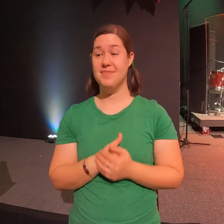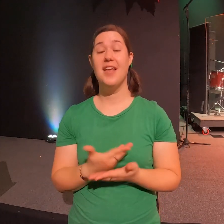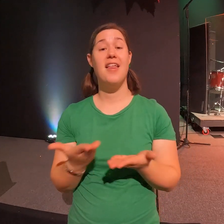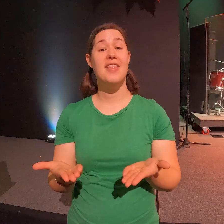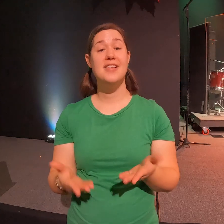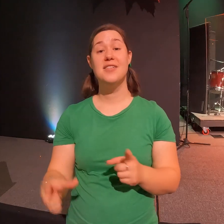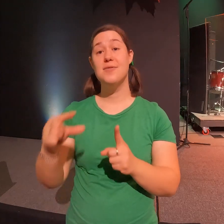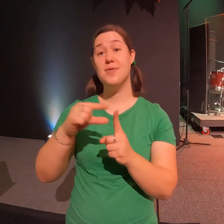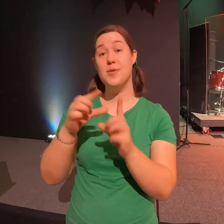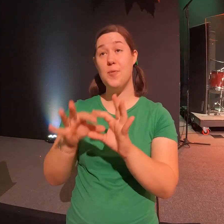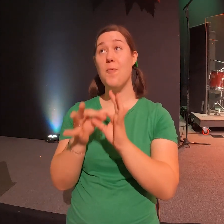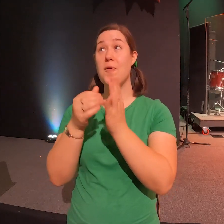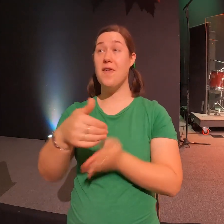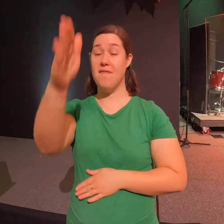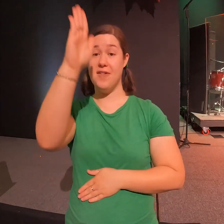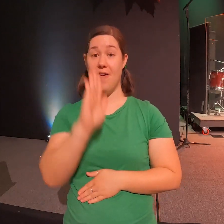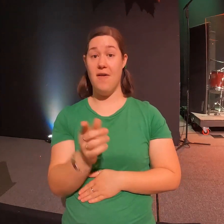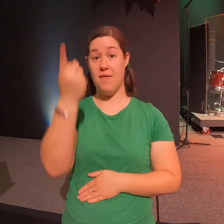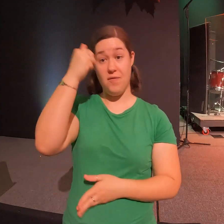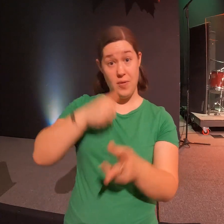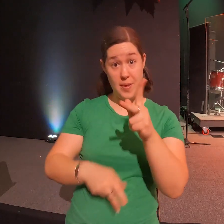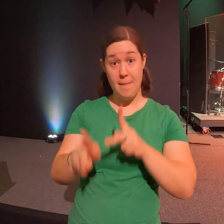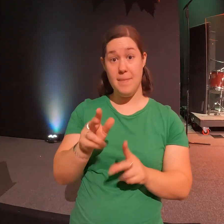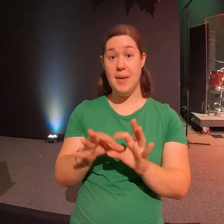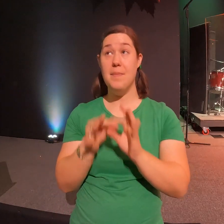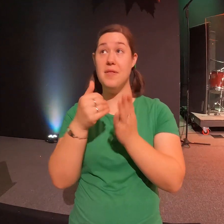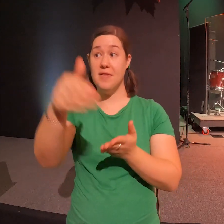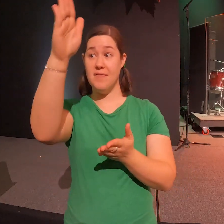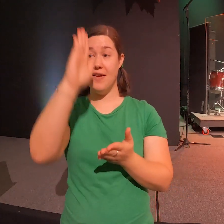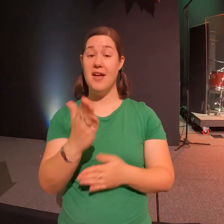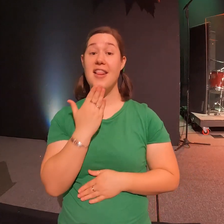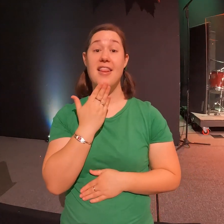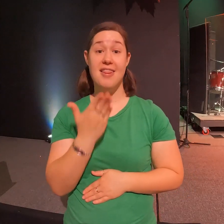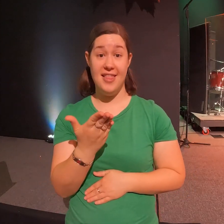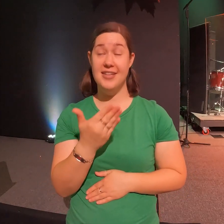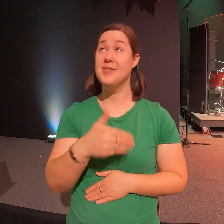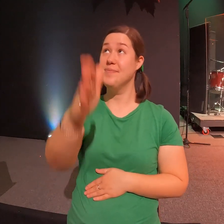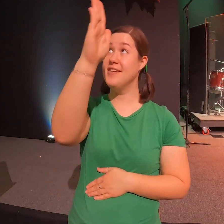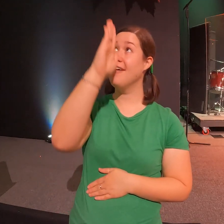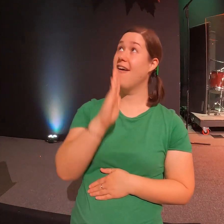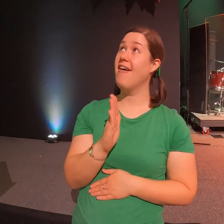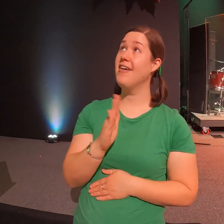of God for the people of God. Thanks be to God. Amen.